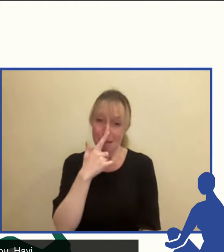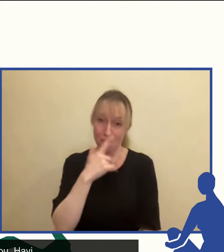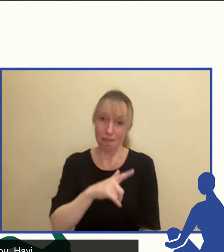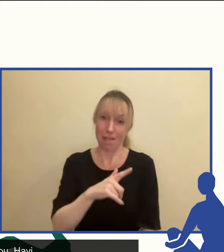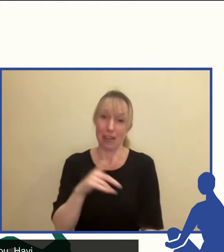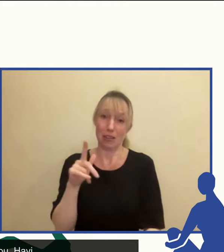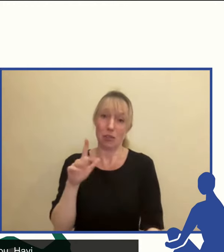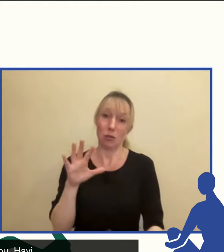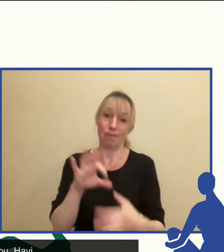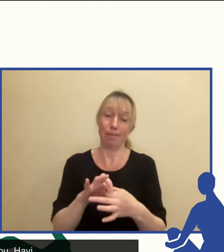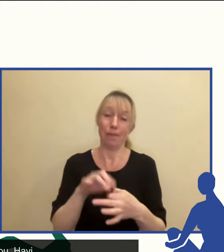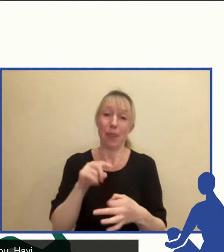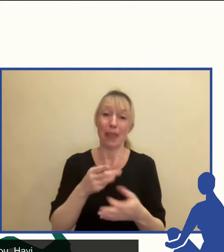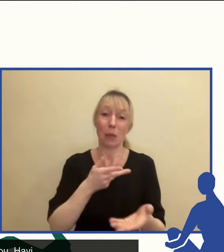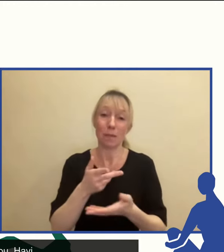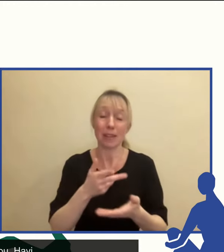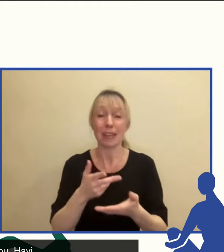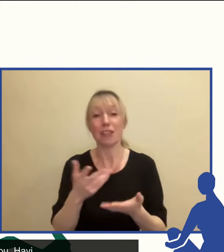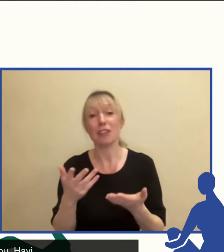to the welcome, Natalie.